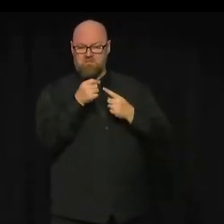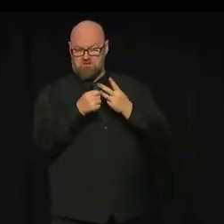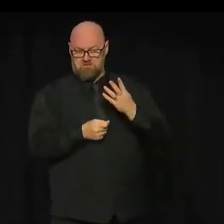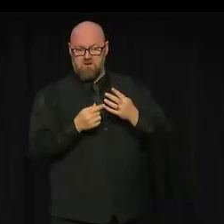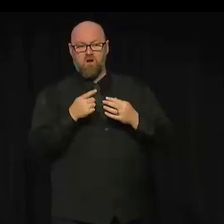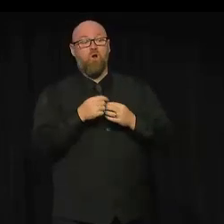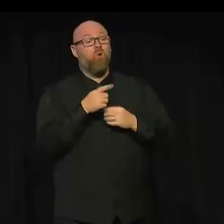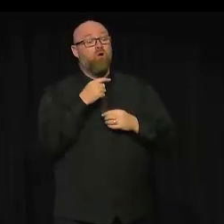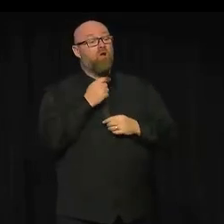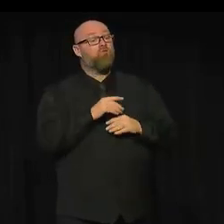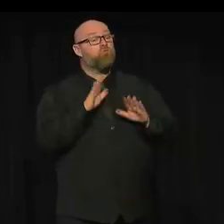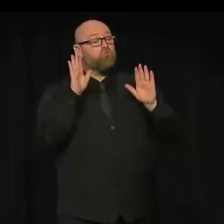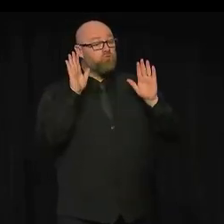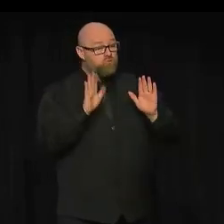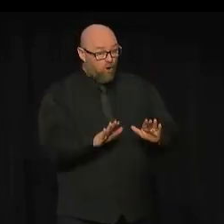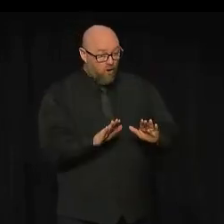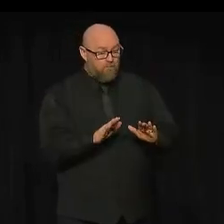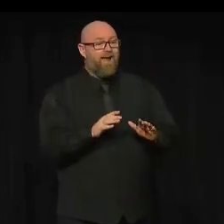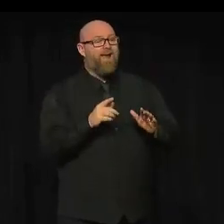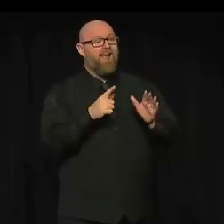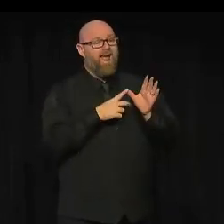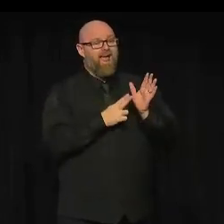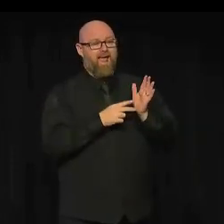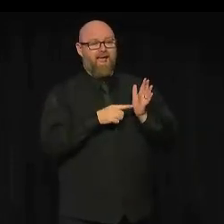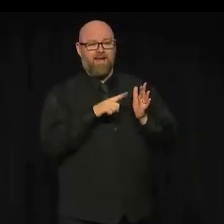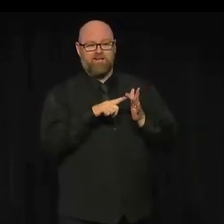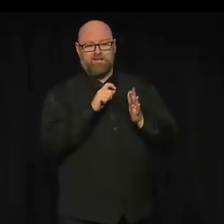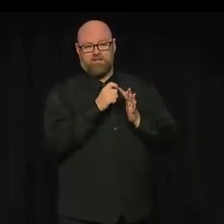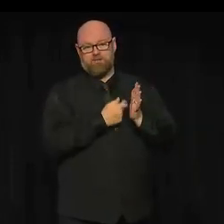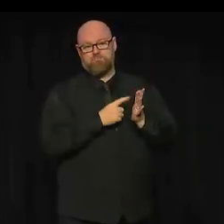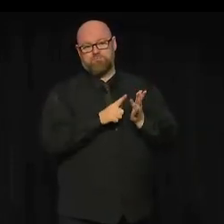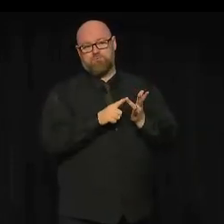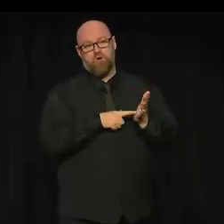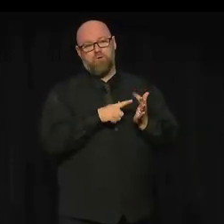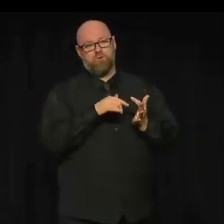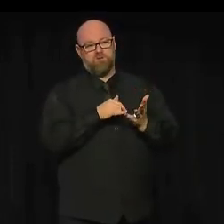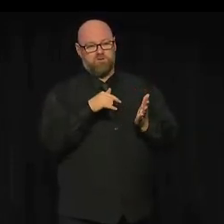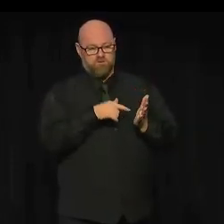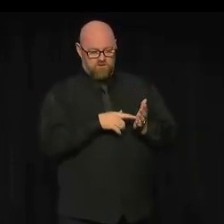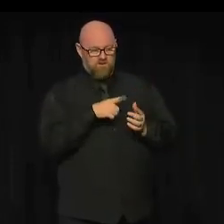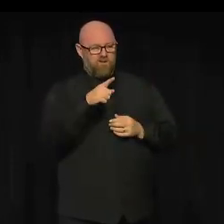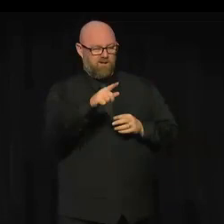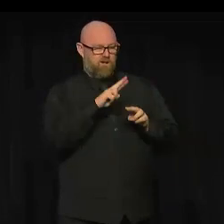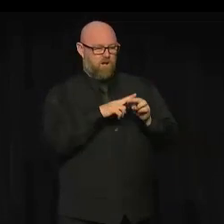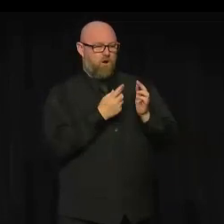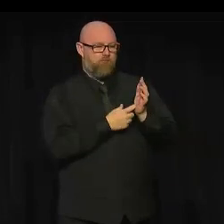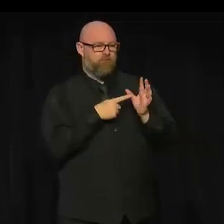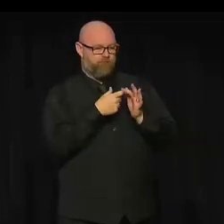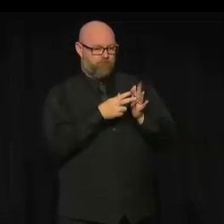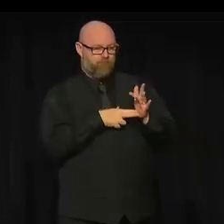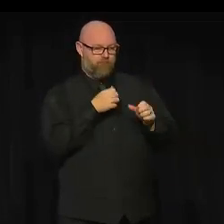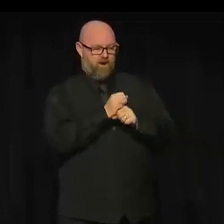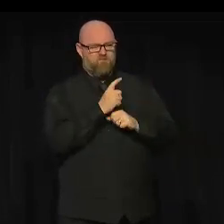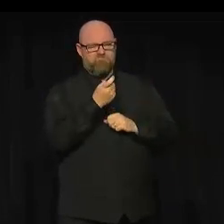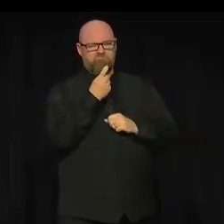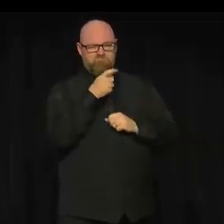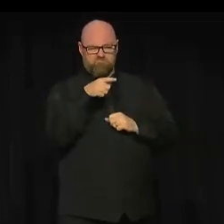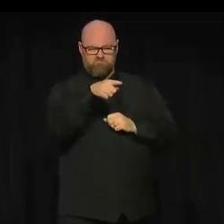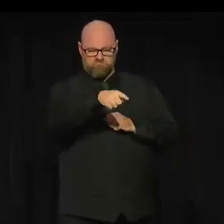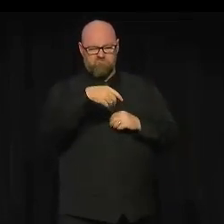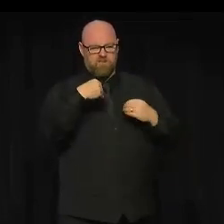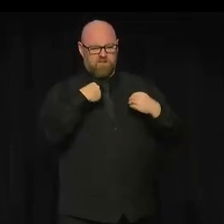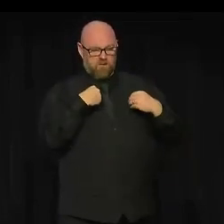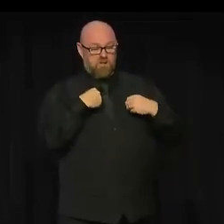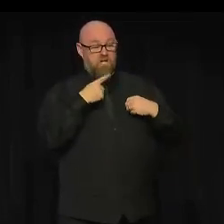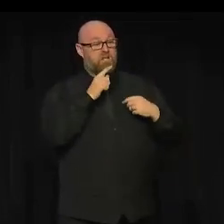down sweeping anti-protest injunctions obtained by INEOS, a fracking and chemicals company, who went off to the Business